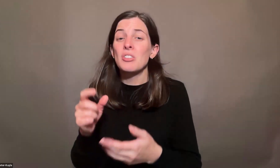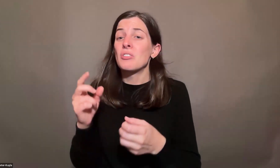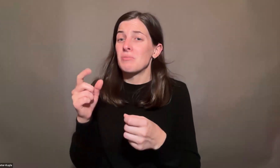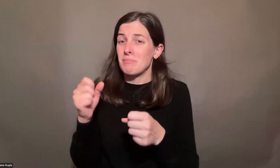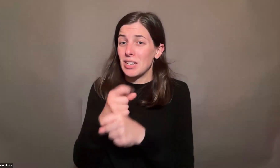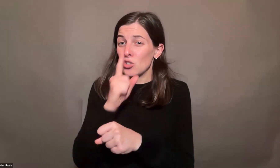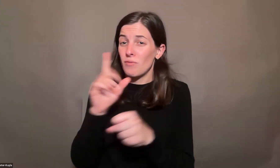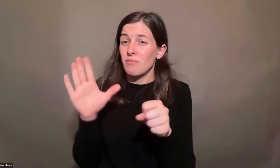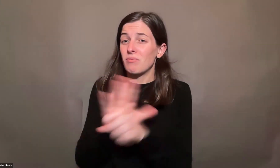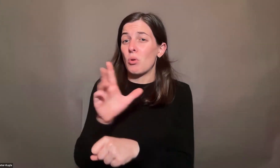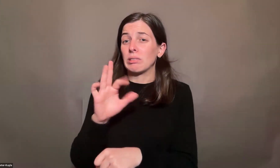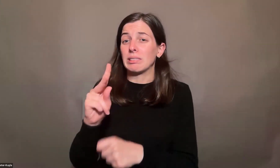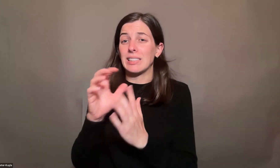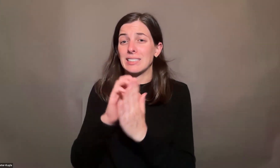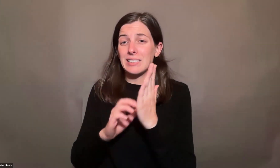descriptive.